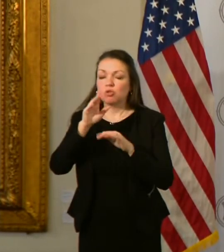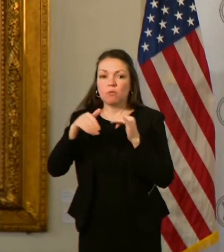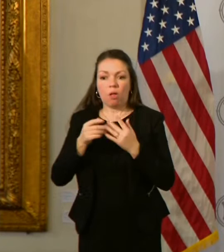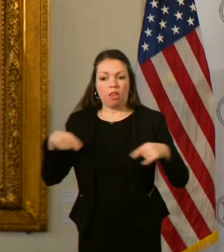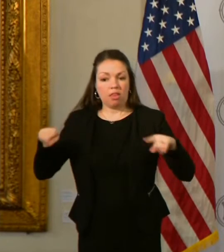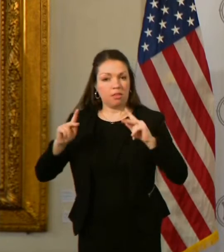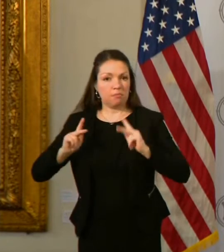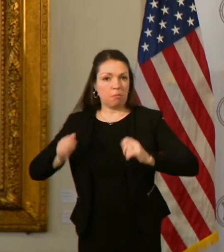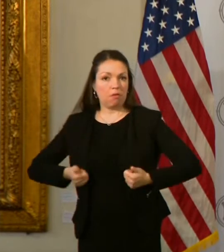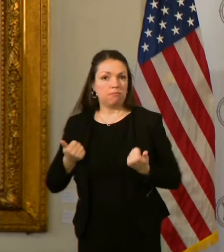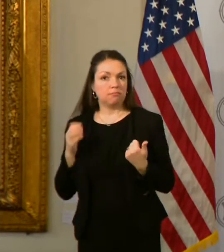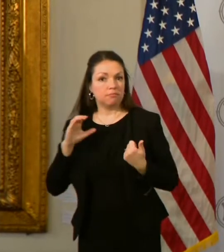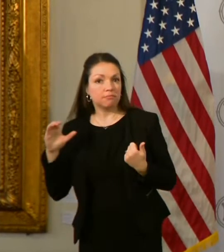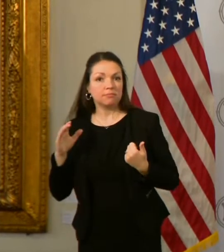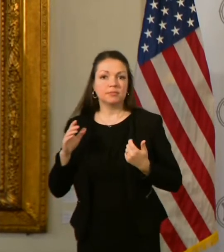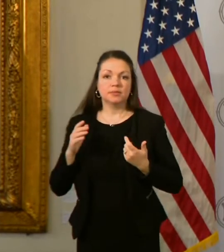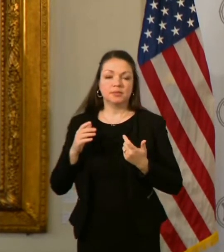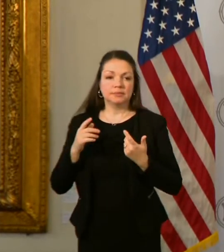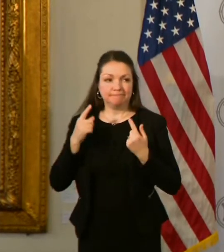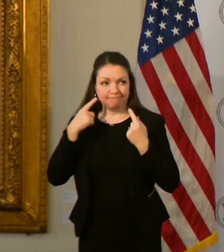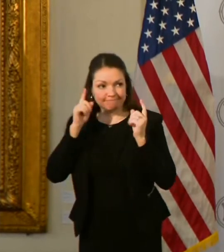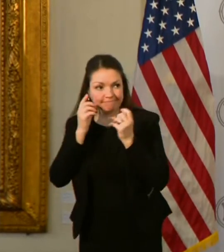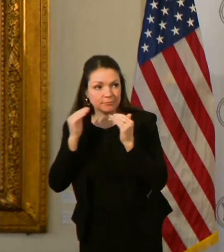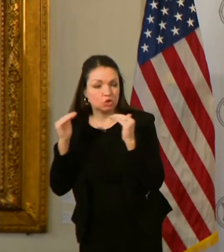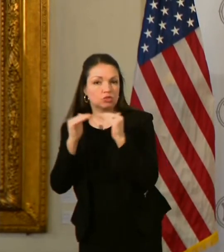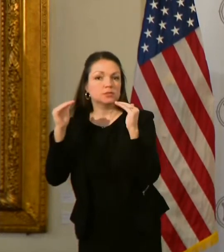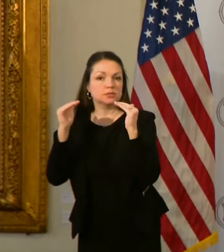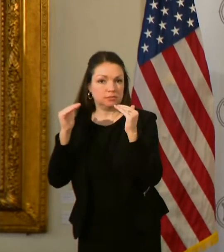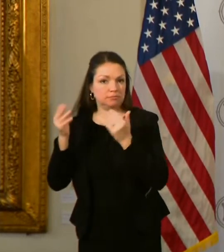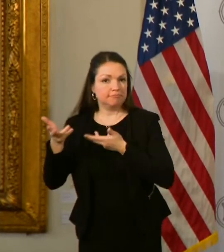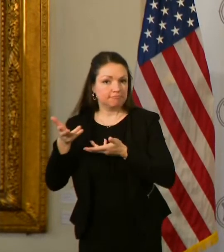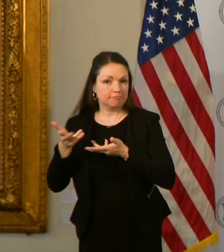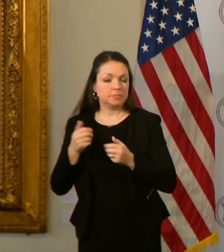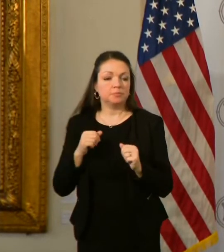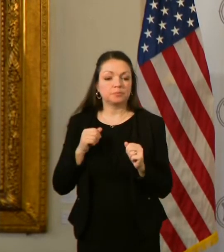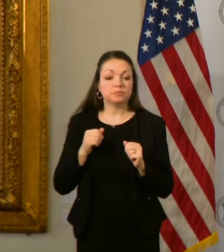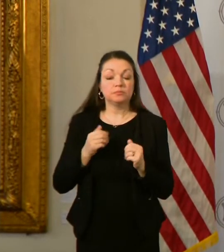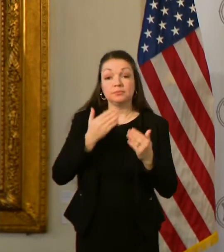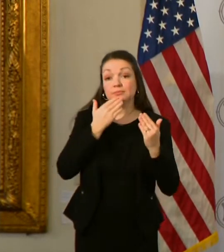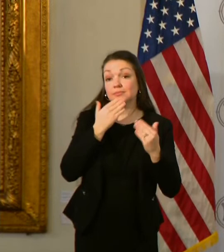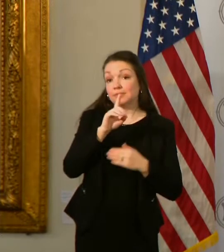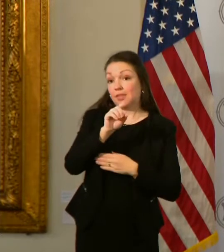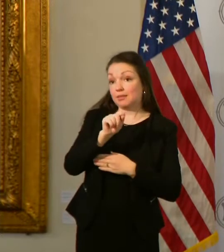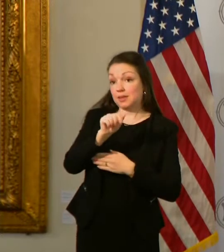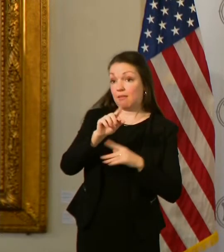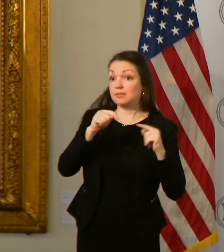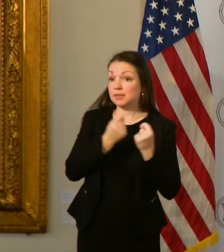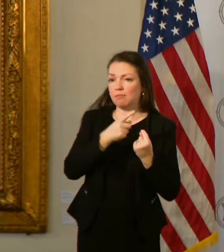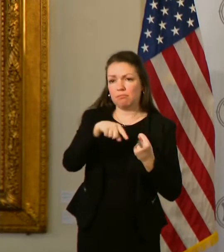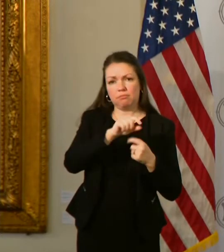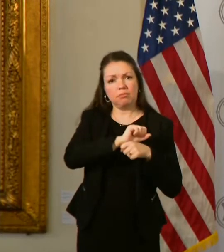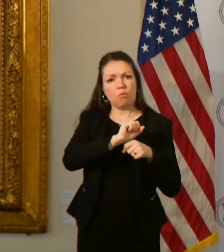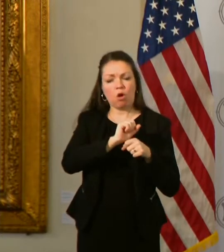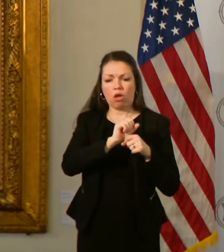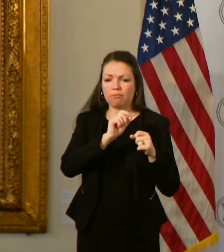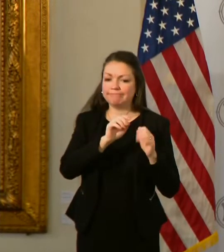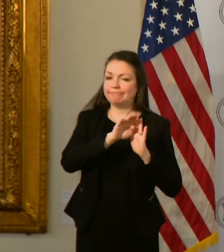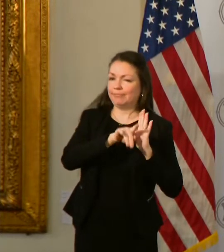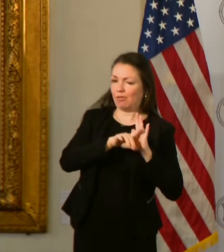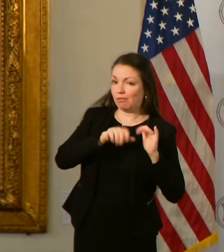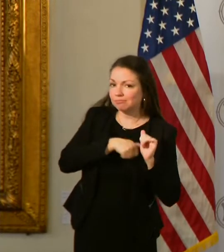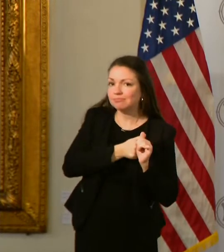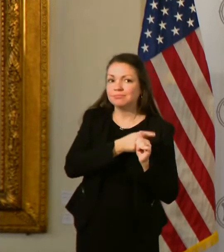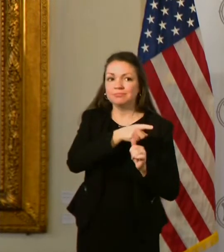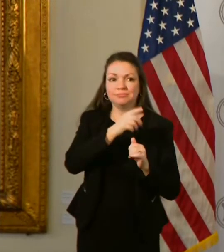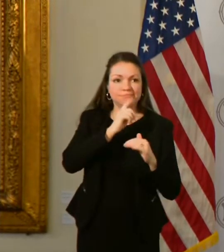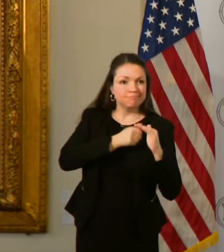County. I want to also thank our data team as they work quietly behind the scenes to ensure that we can be